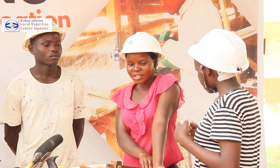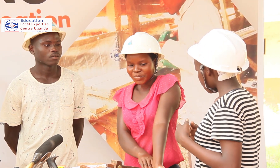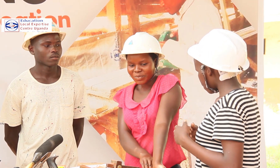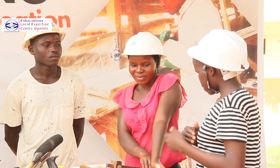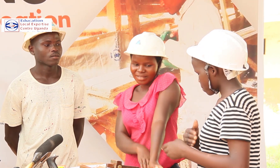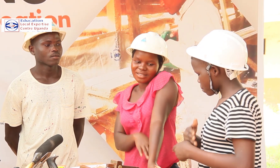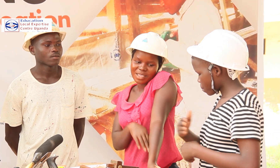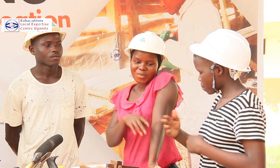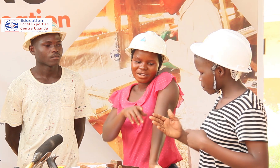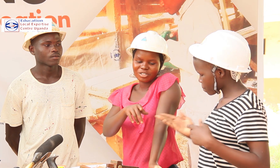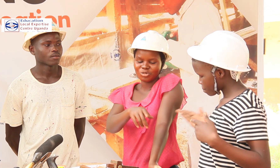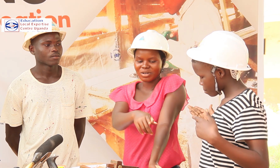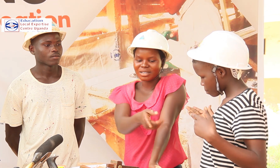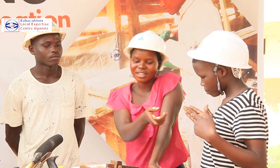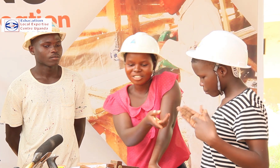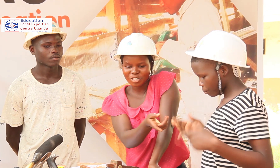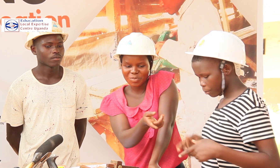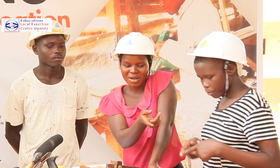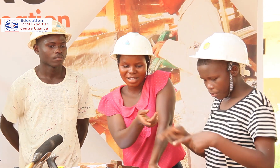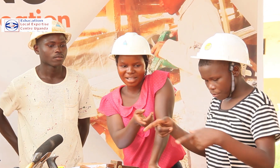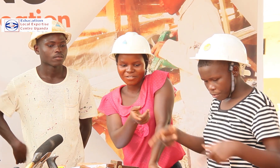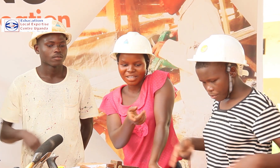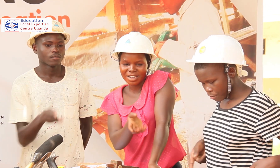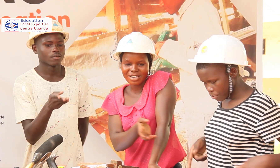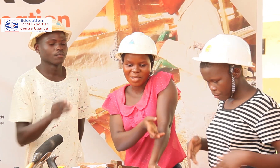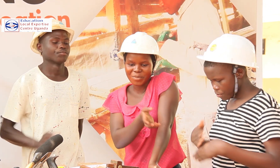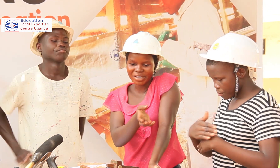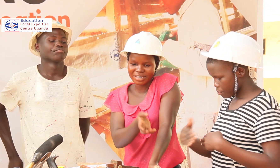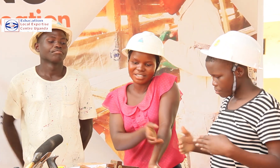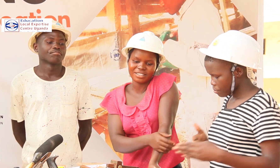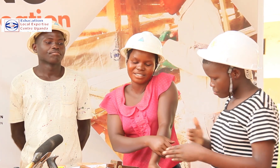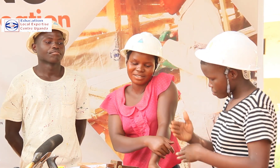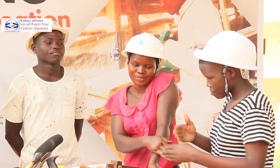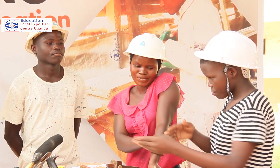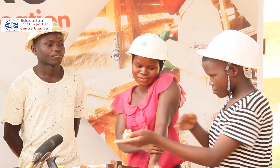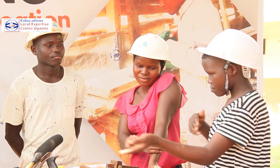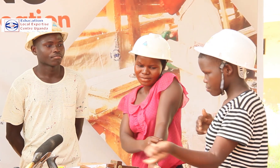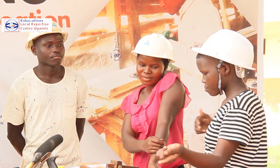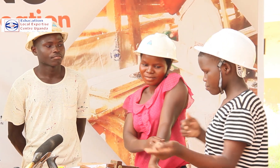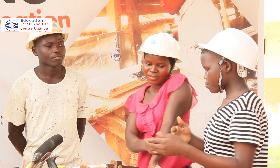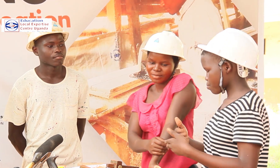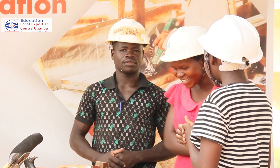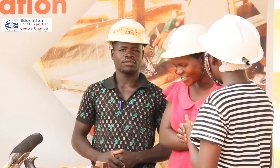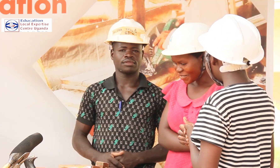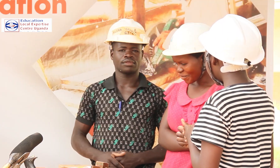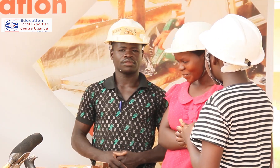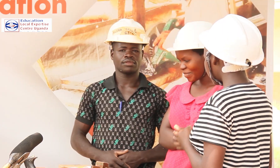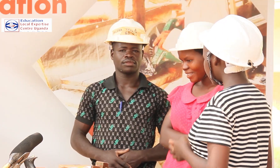next day, they managed to cut that timber. After that, they made it.